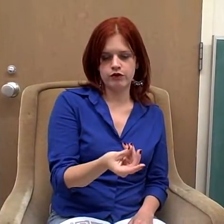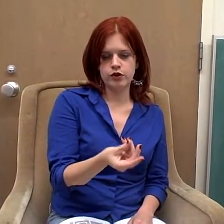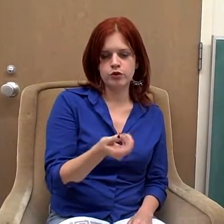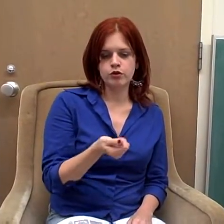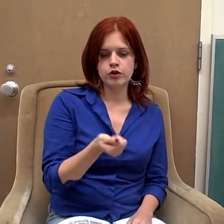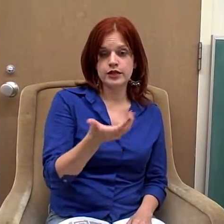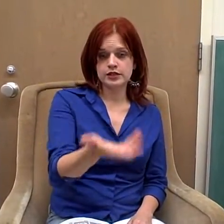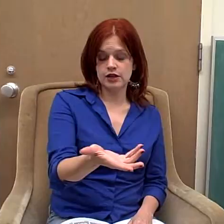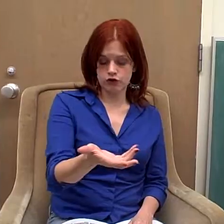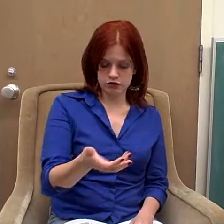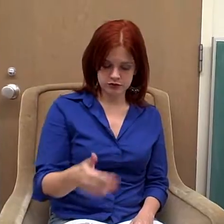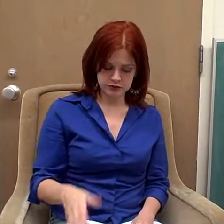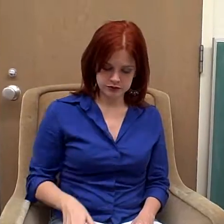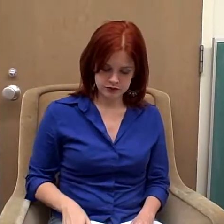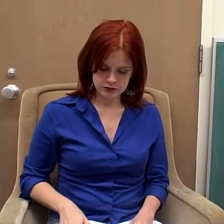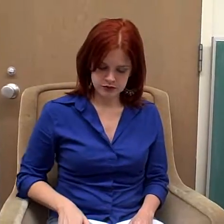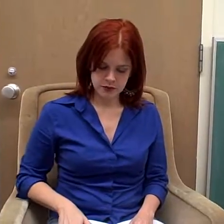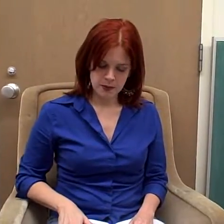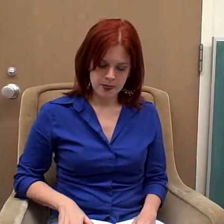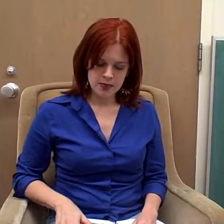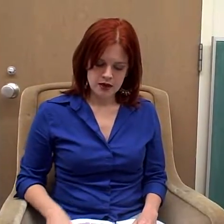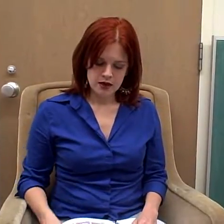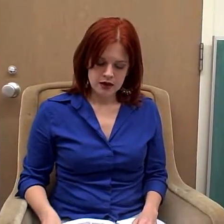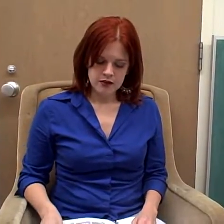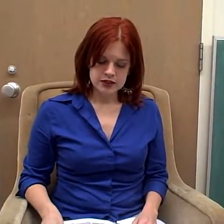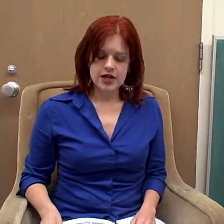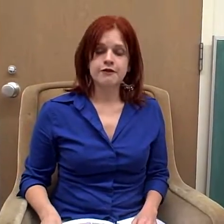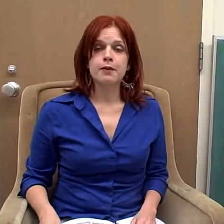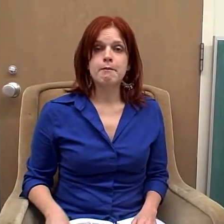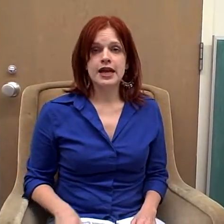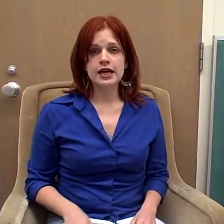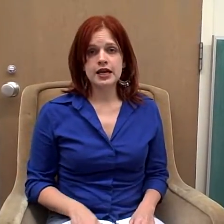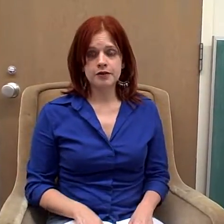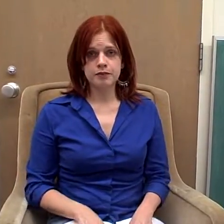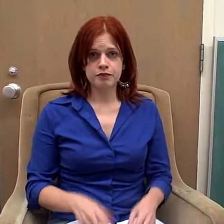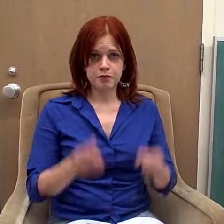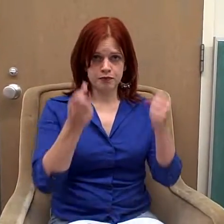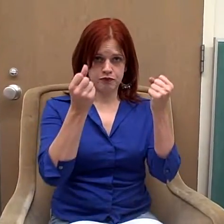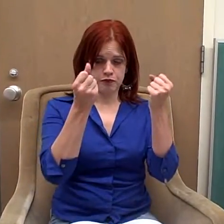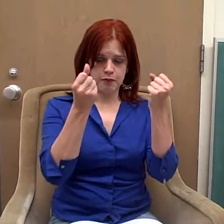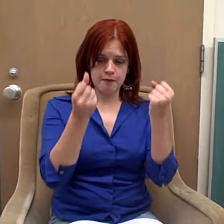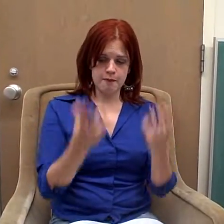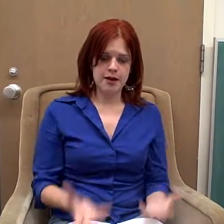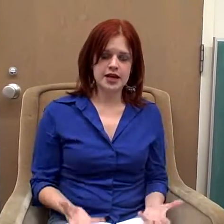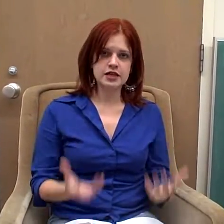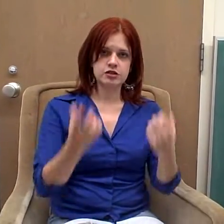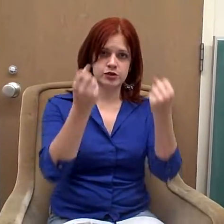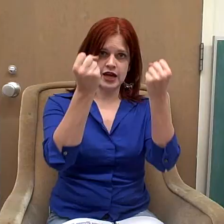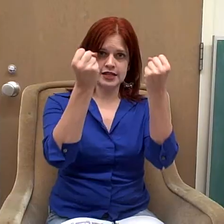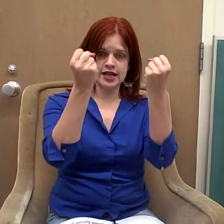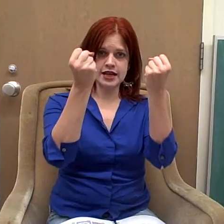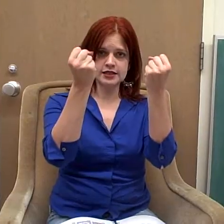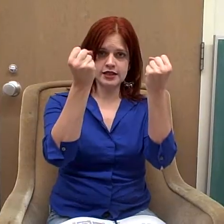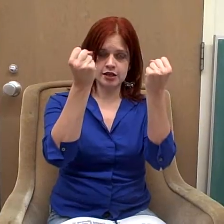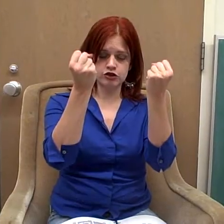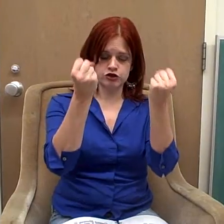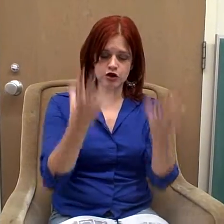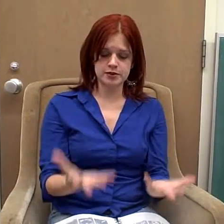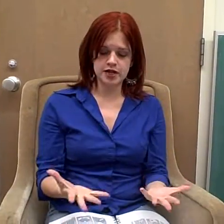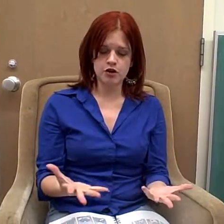Few, several. The sign for many starts with S hands and it drops down